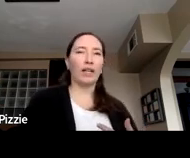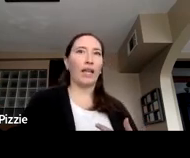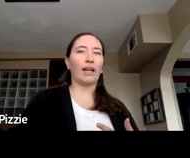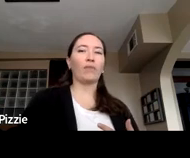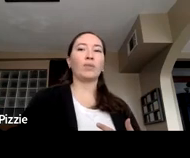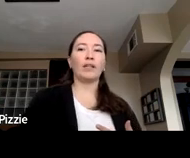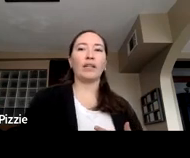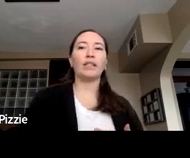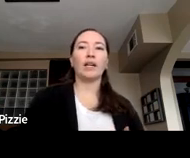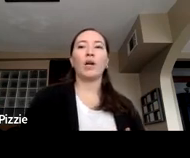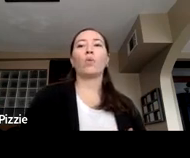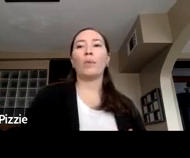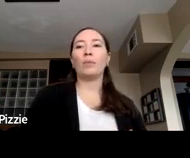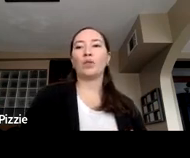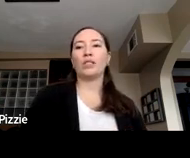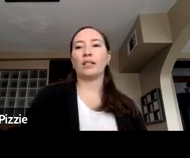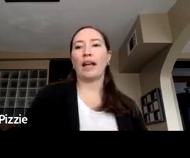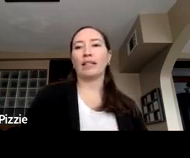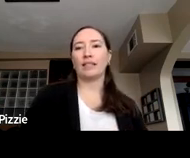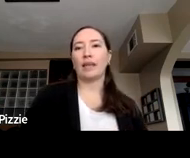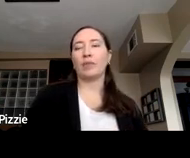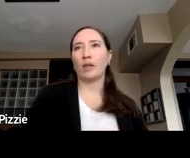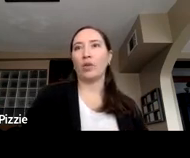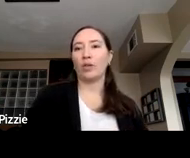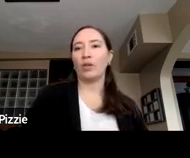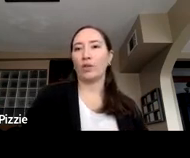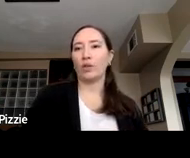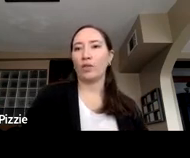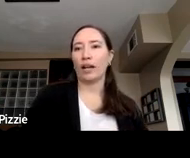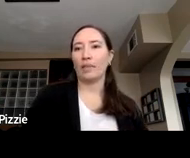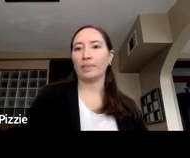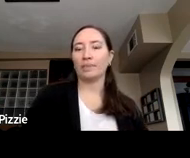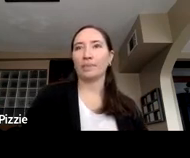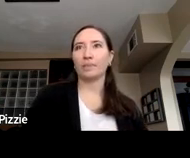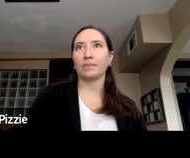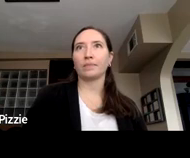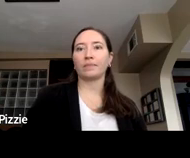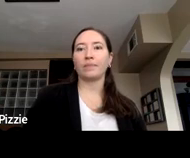call straight lining responses, where people just select the same response over and over and over again,